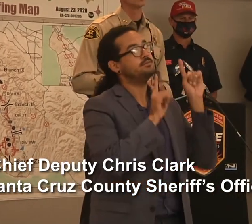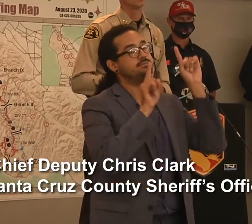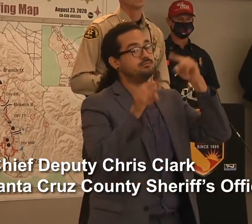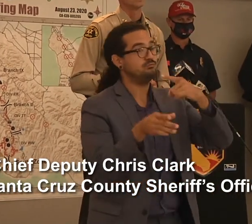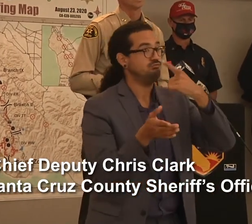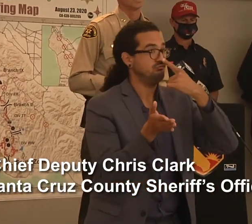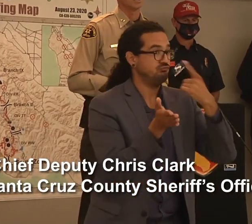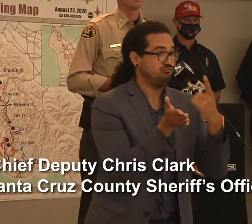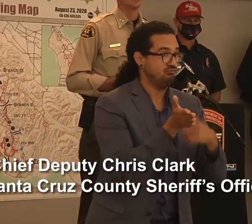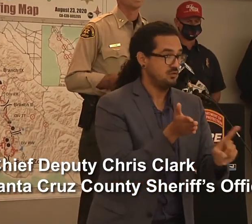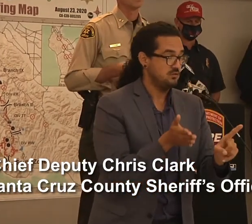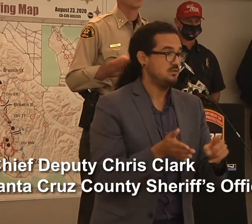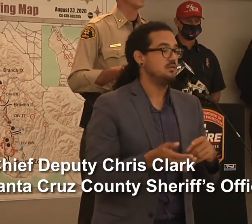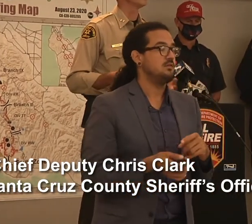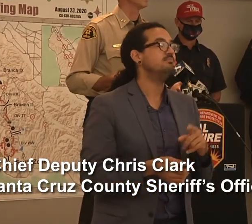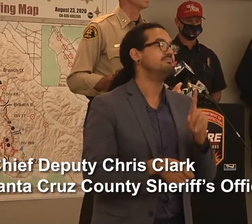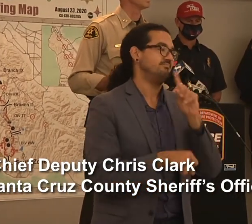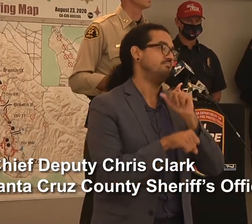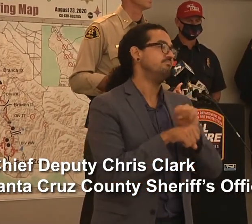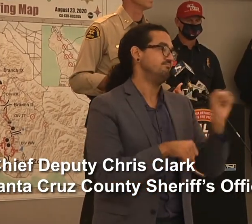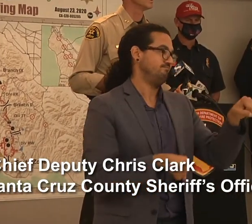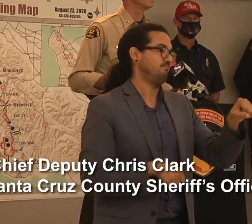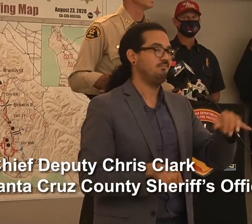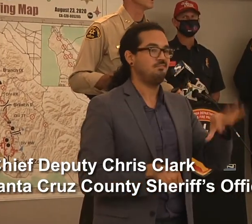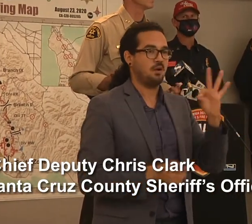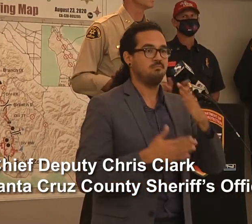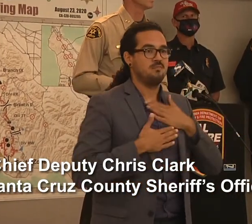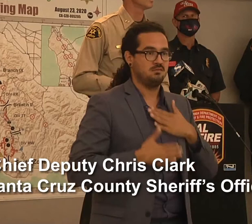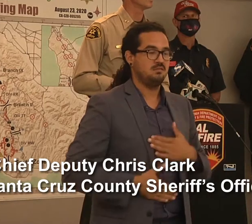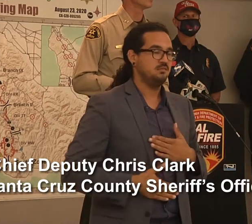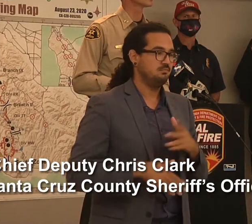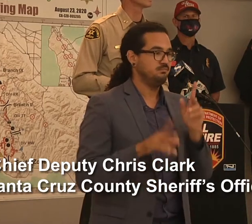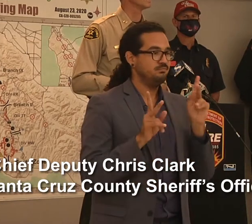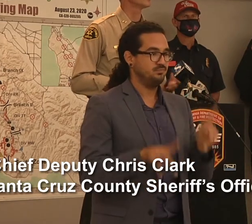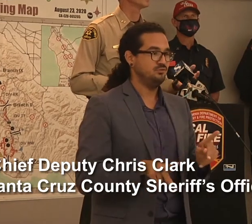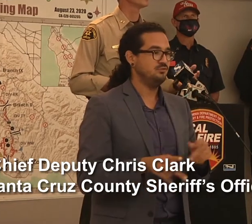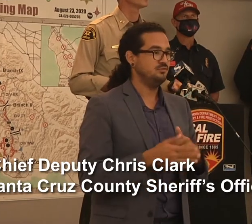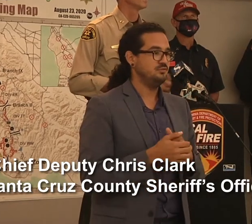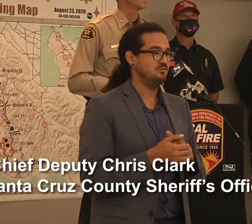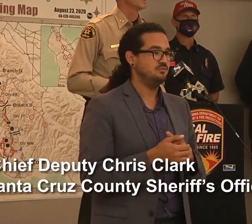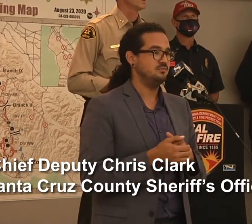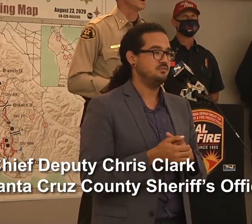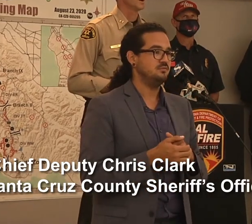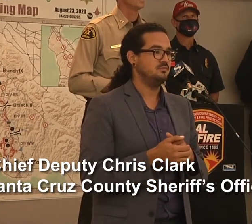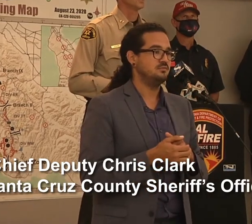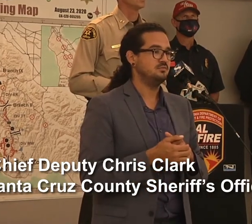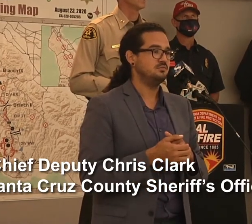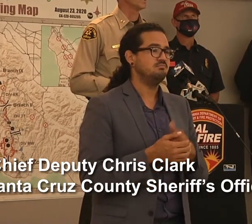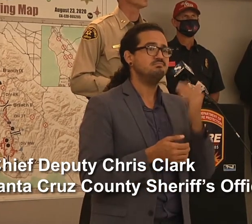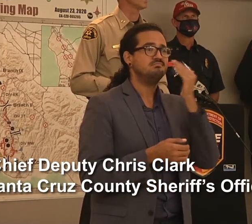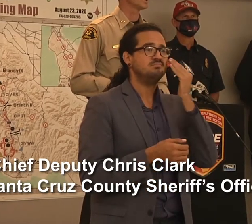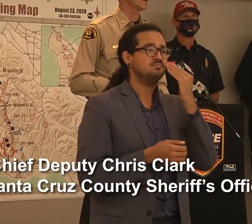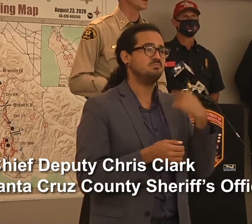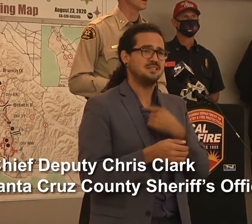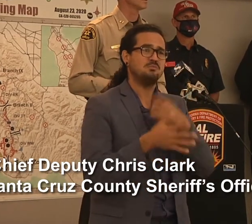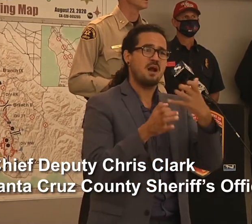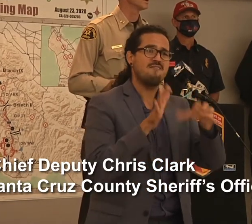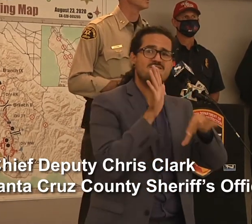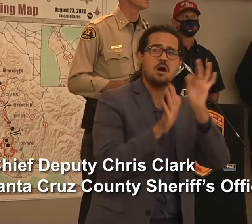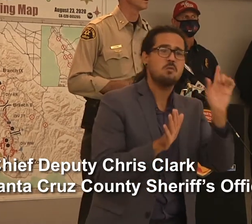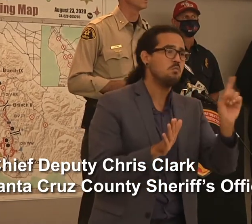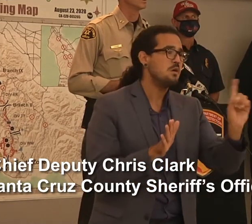to find these people. We do. And so, unfortunately, in this case, it took a helicopter to get